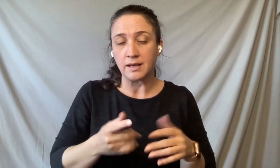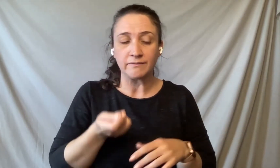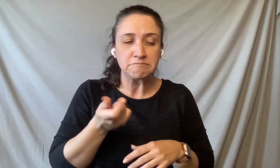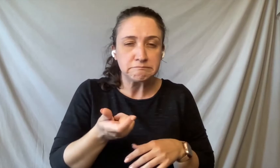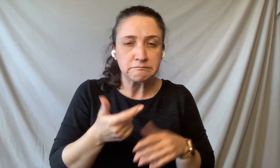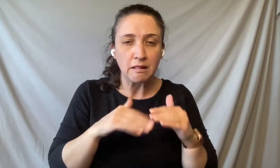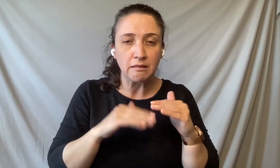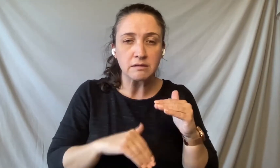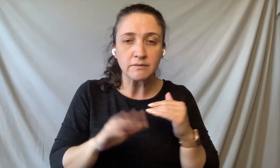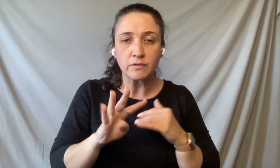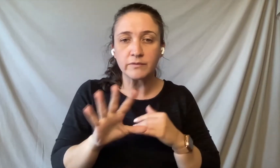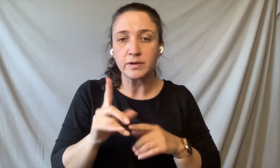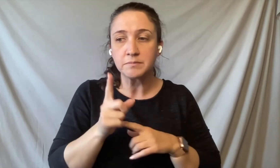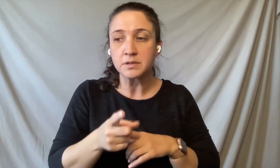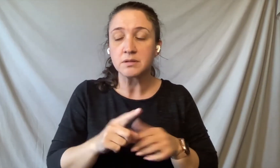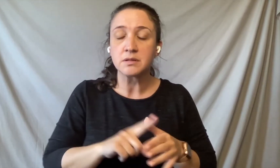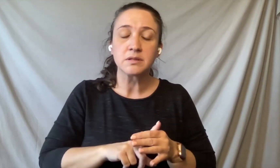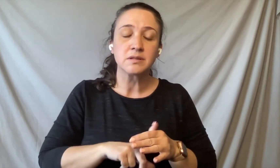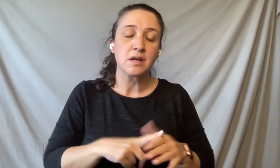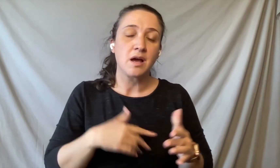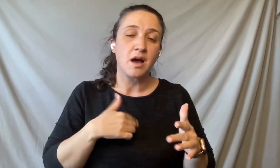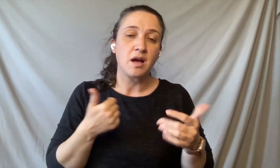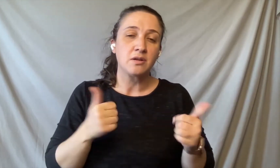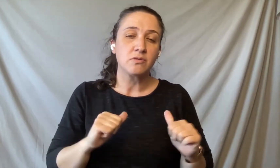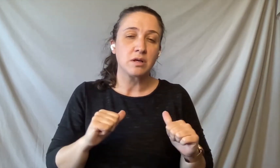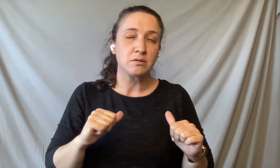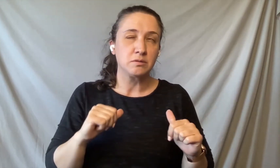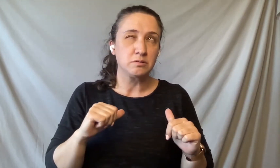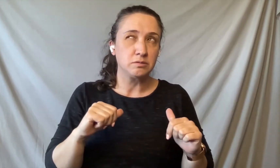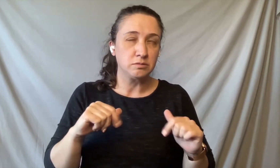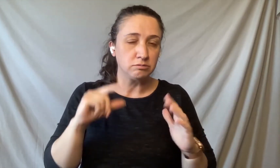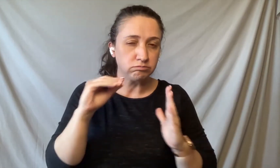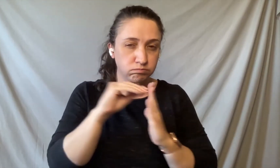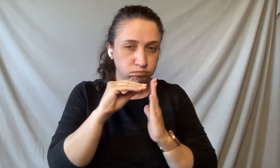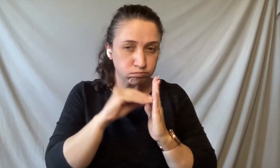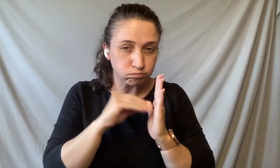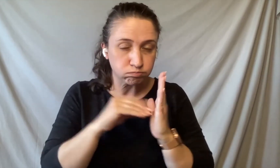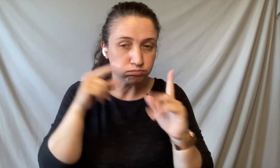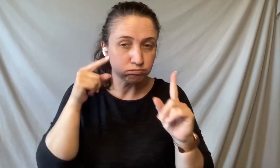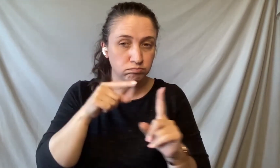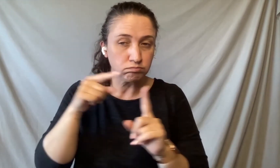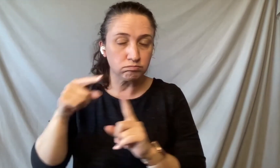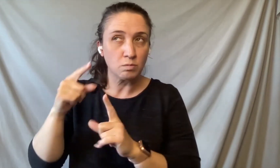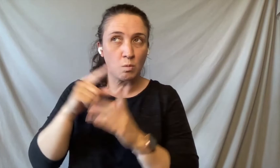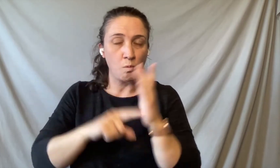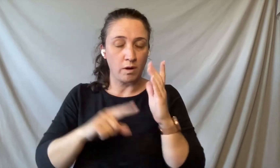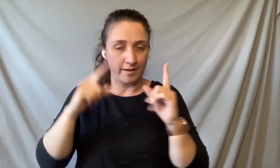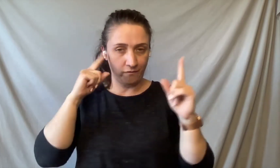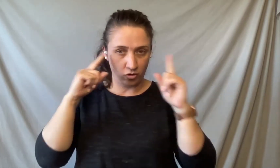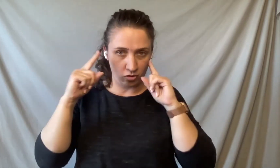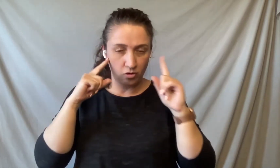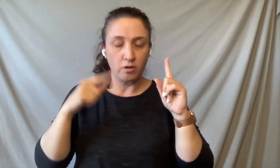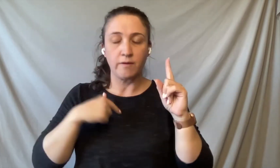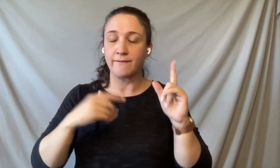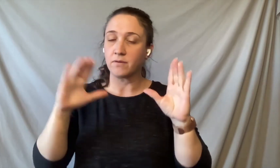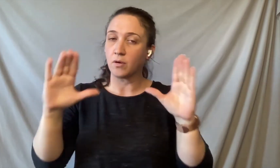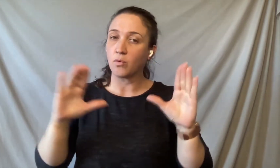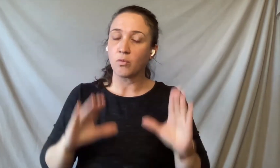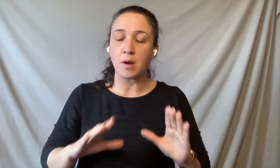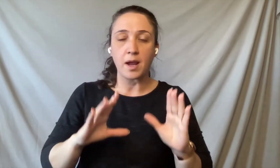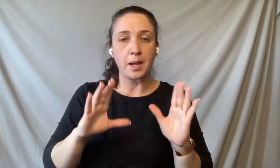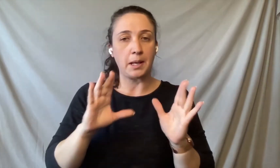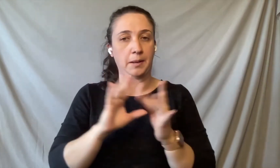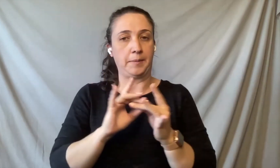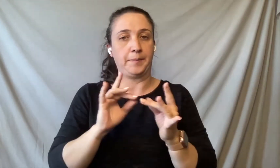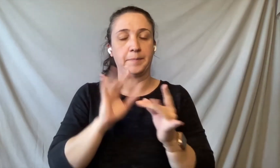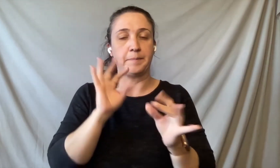I sort of try to sum up what I've heard. We've had some really great input, and Kurt had